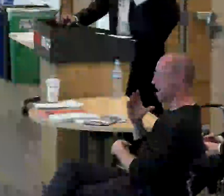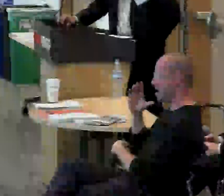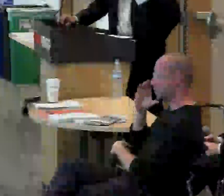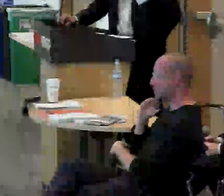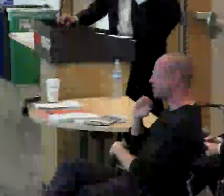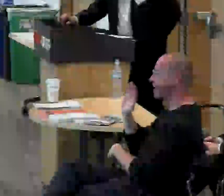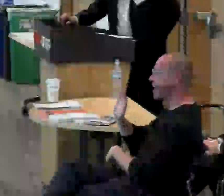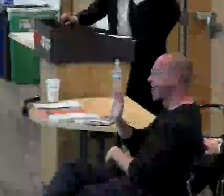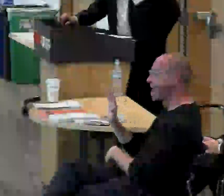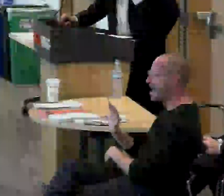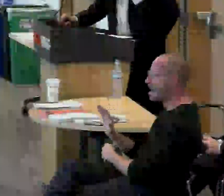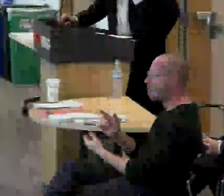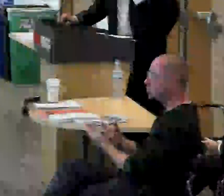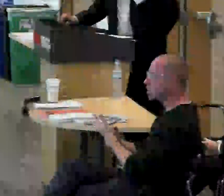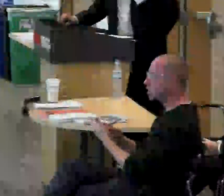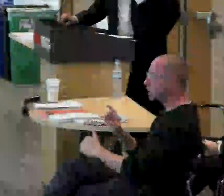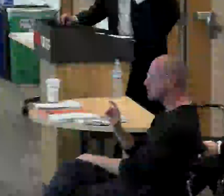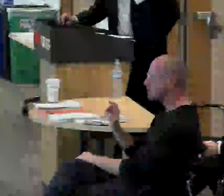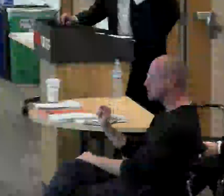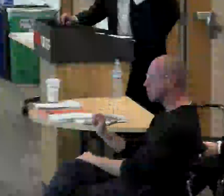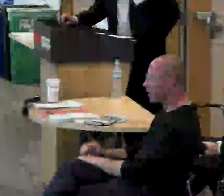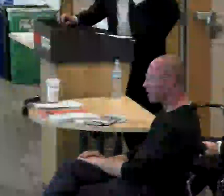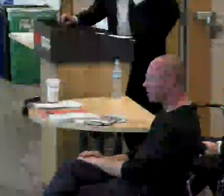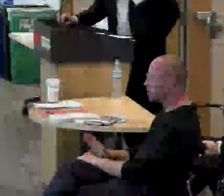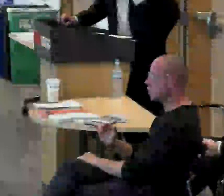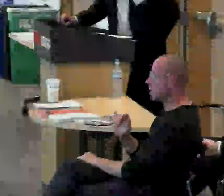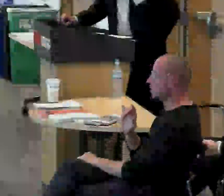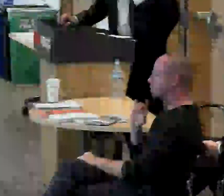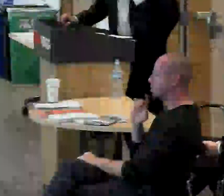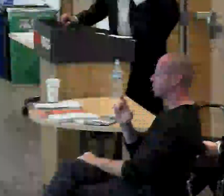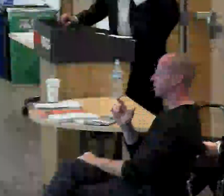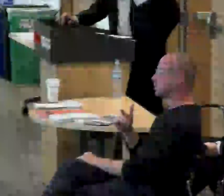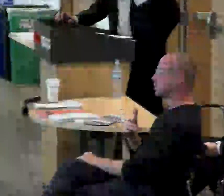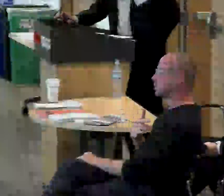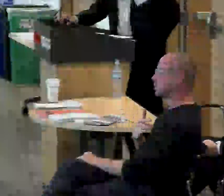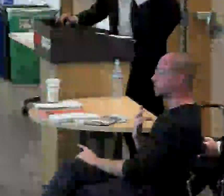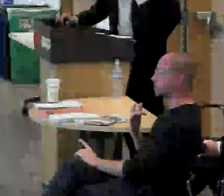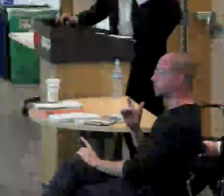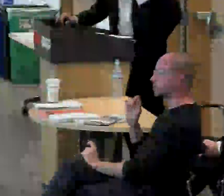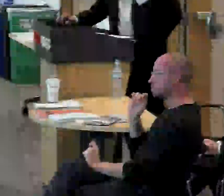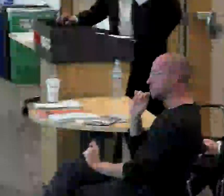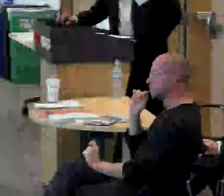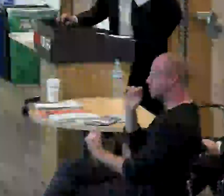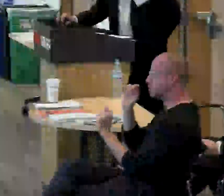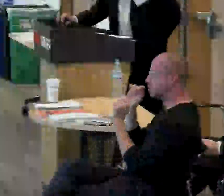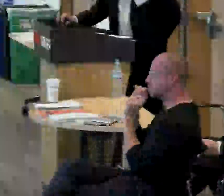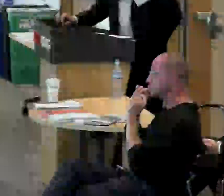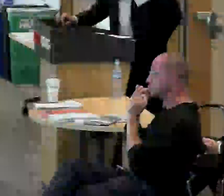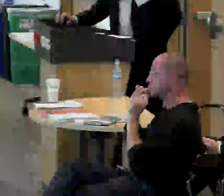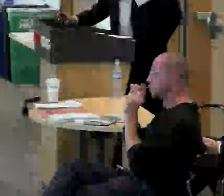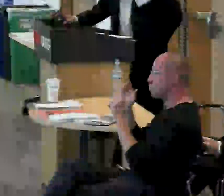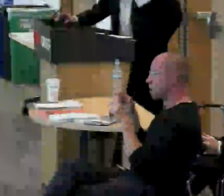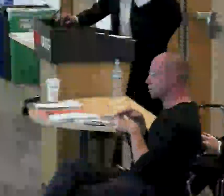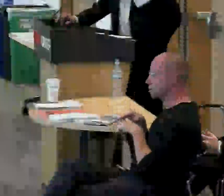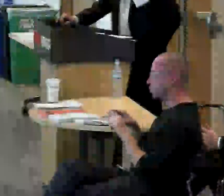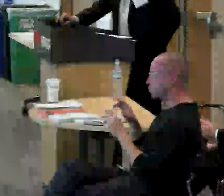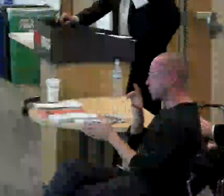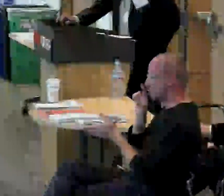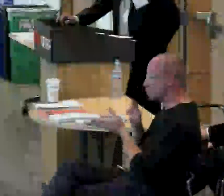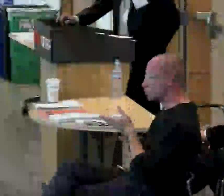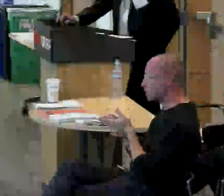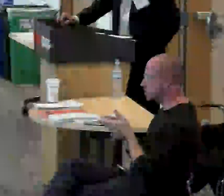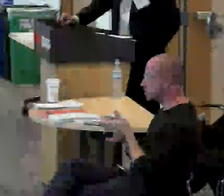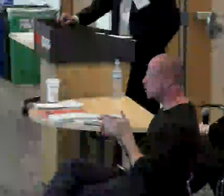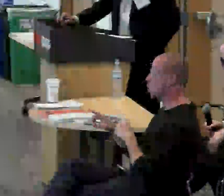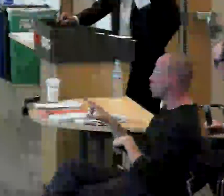this discussion about disability at all. So I was really enlightened to begin digging into the research there. As you guys look around the room and see